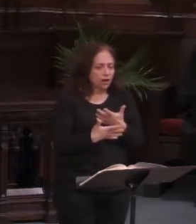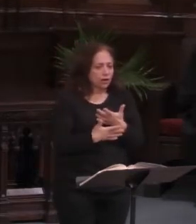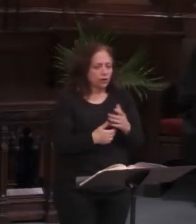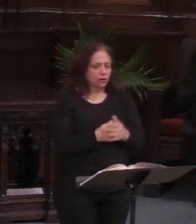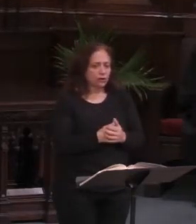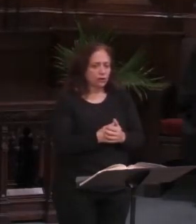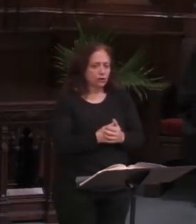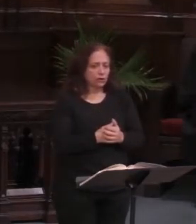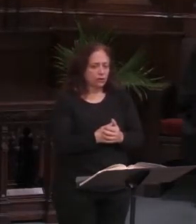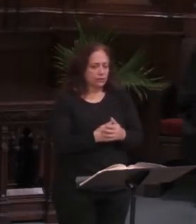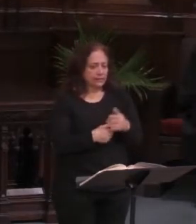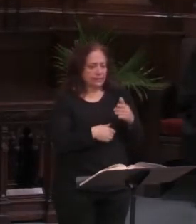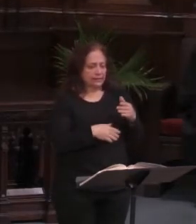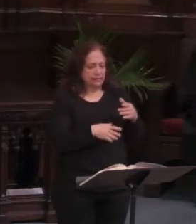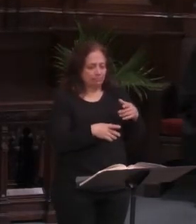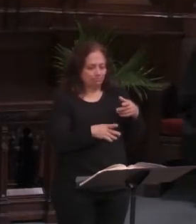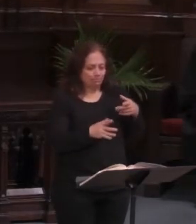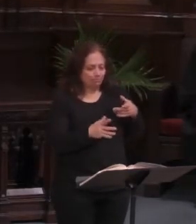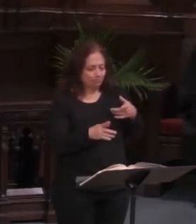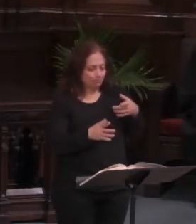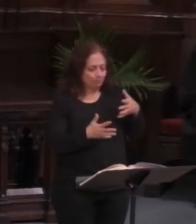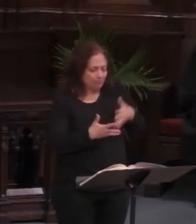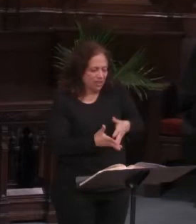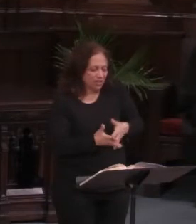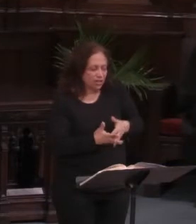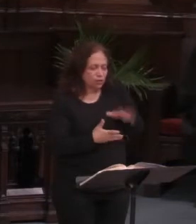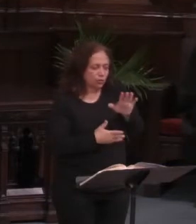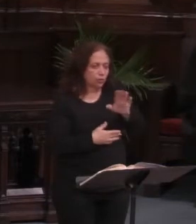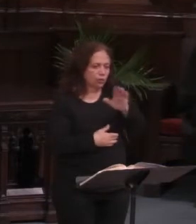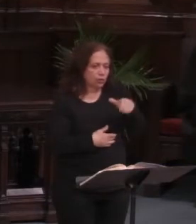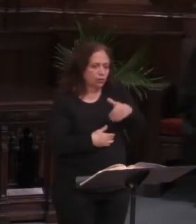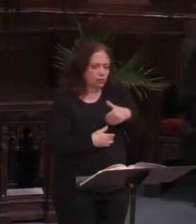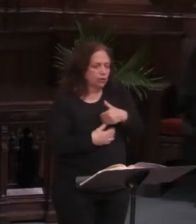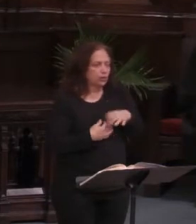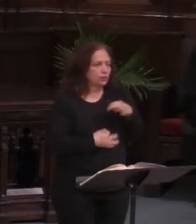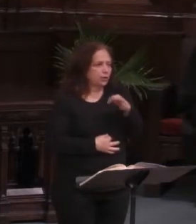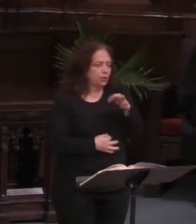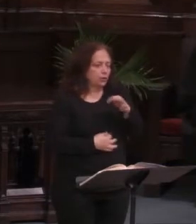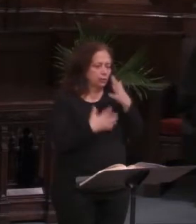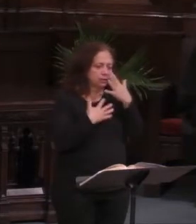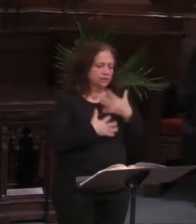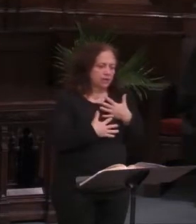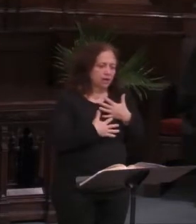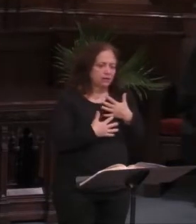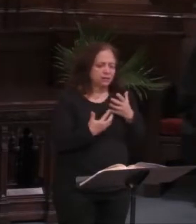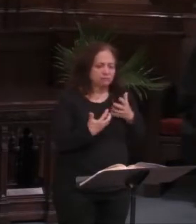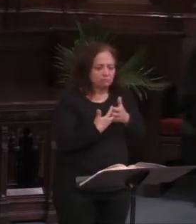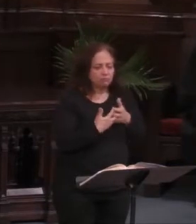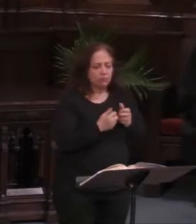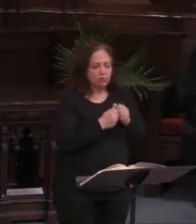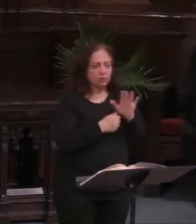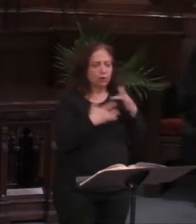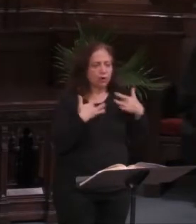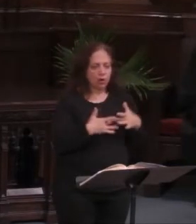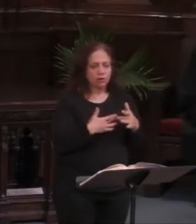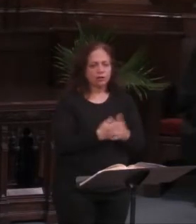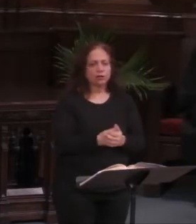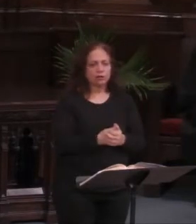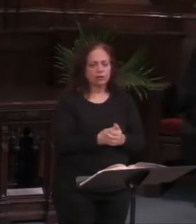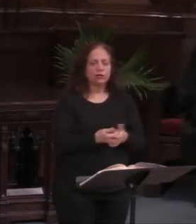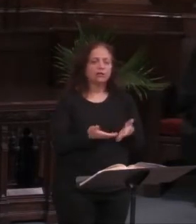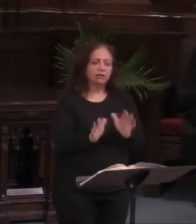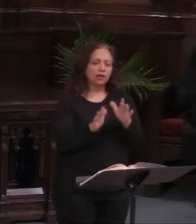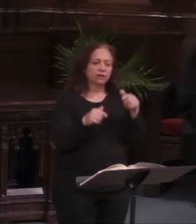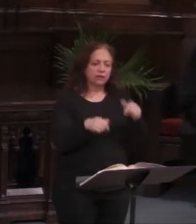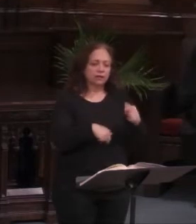your spirit? What sadness is lodged deep in your heart? Let us in these